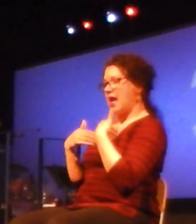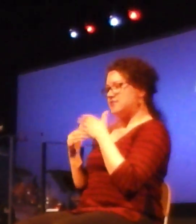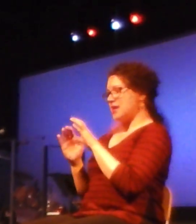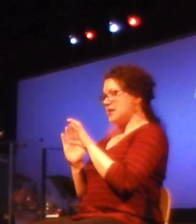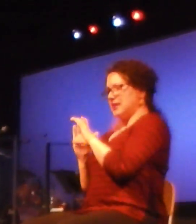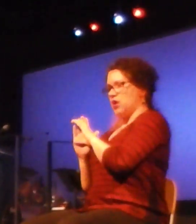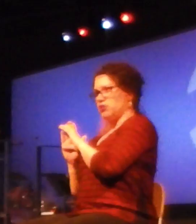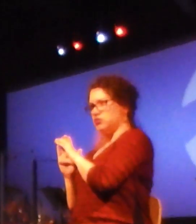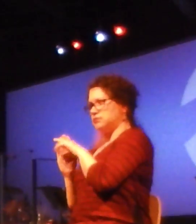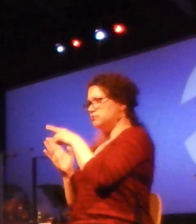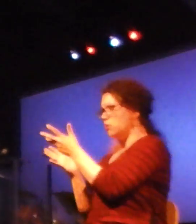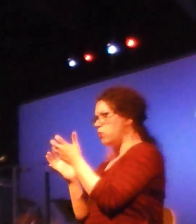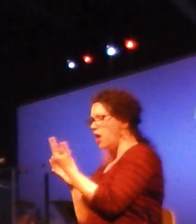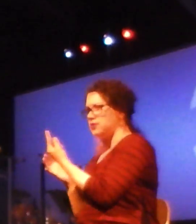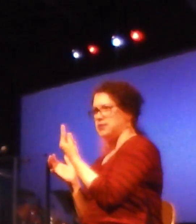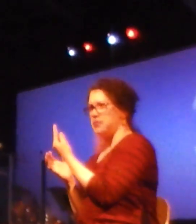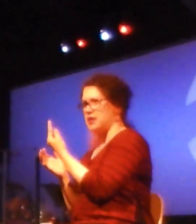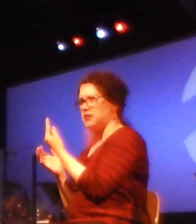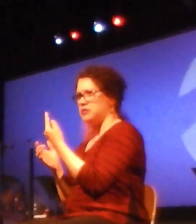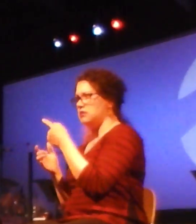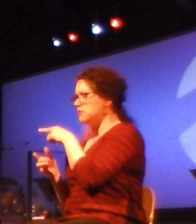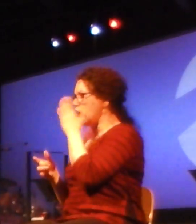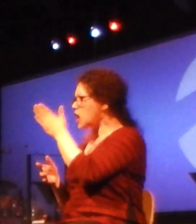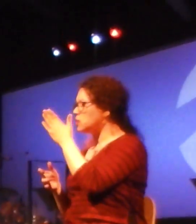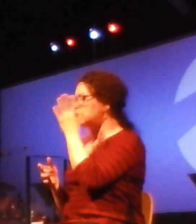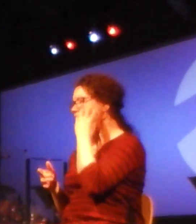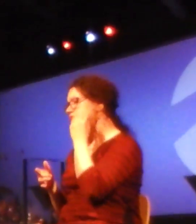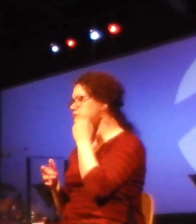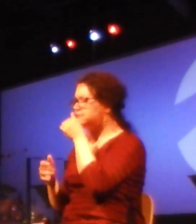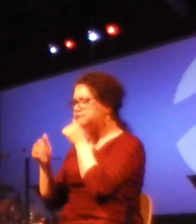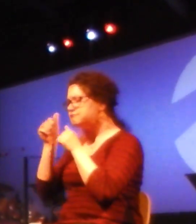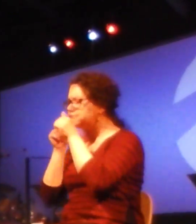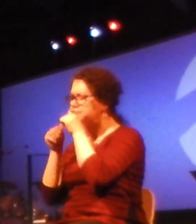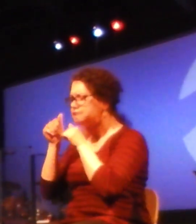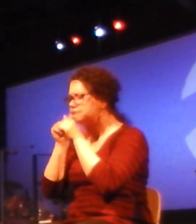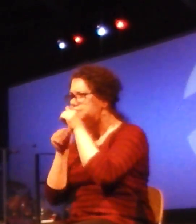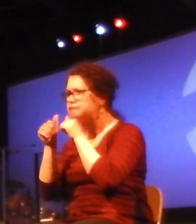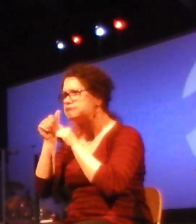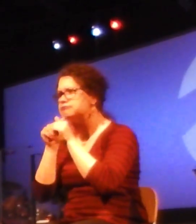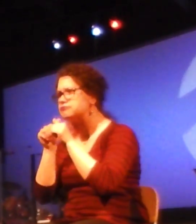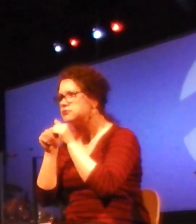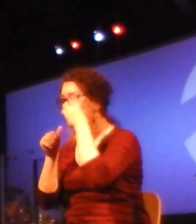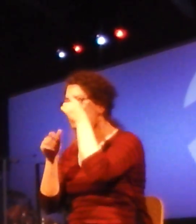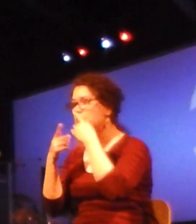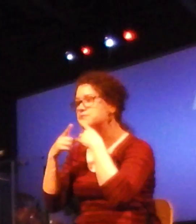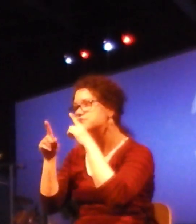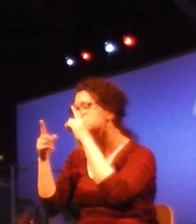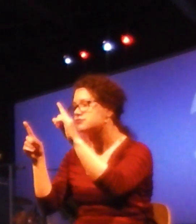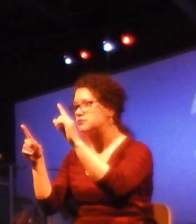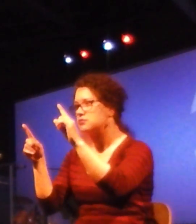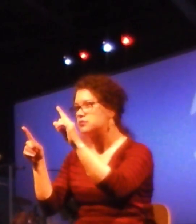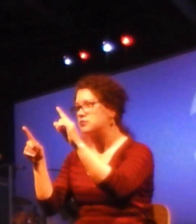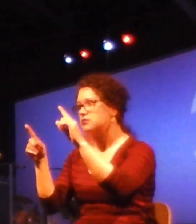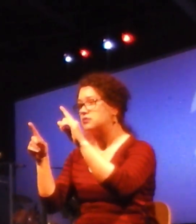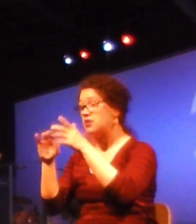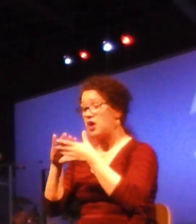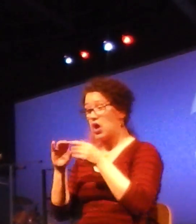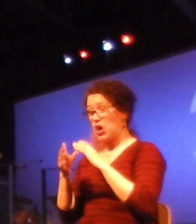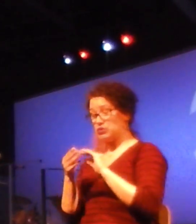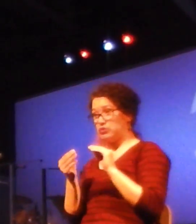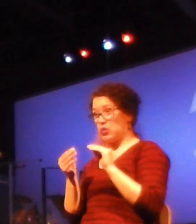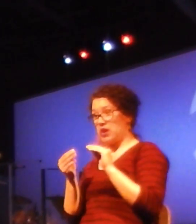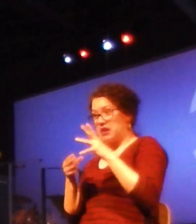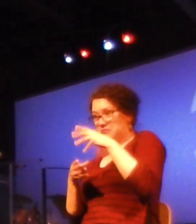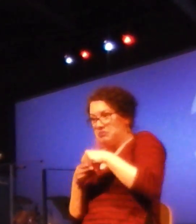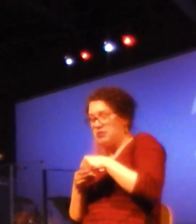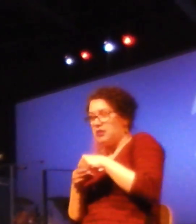overcomes conflict to get it. This is regularly quoted in our house. A story is a character who wants something and